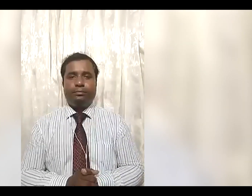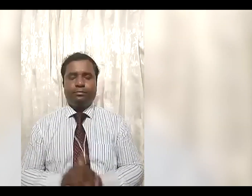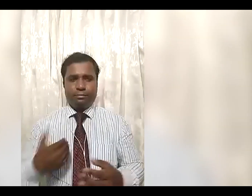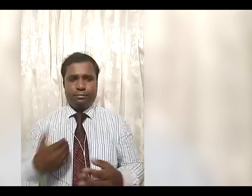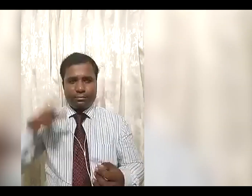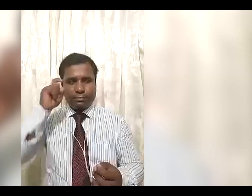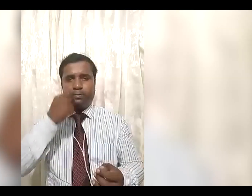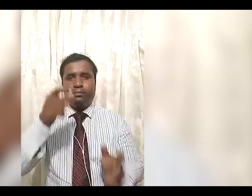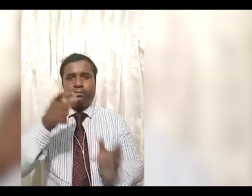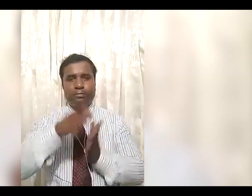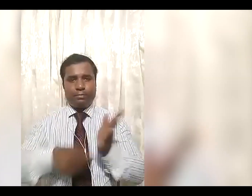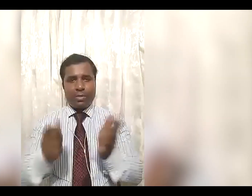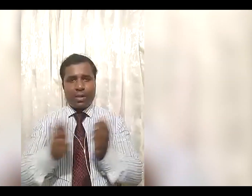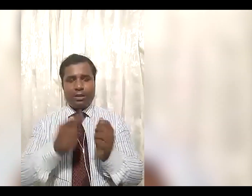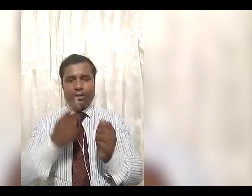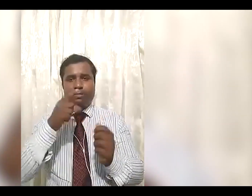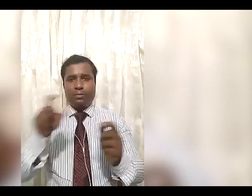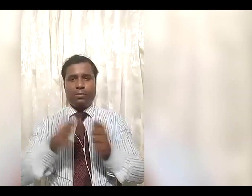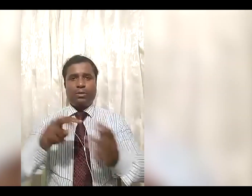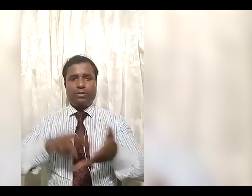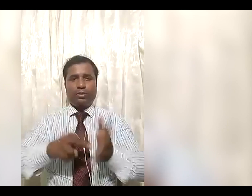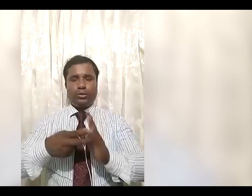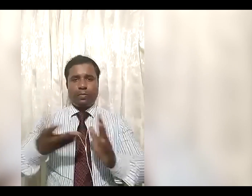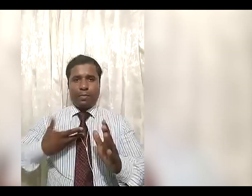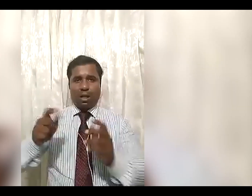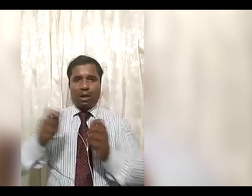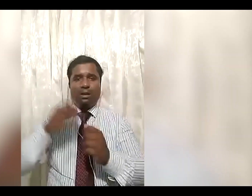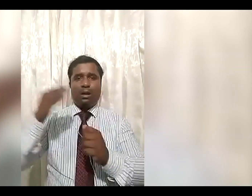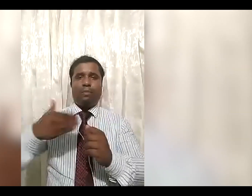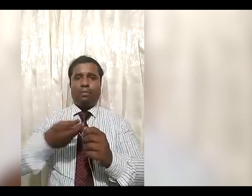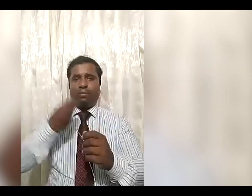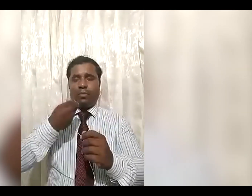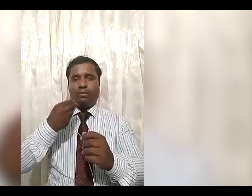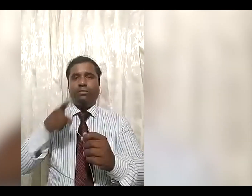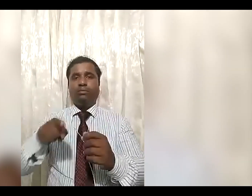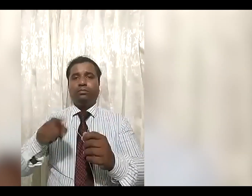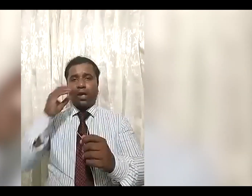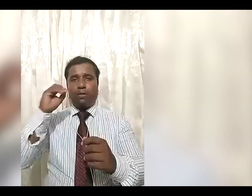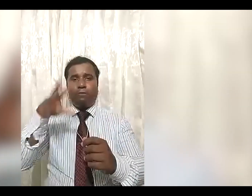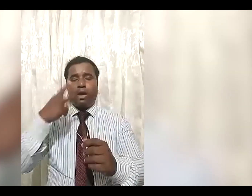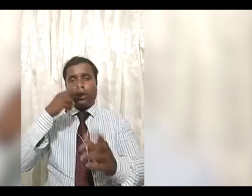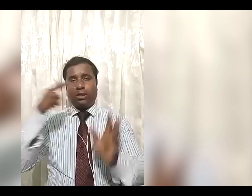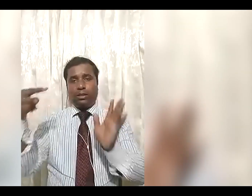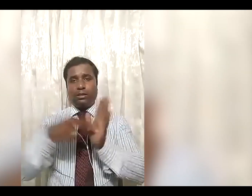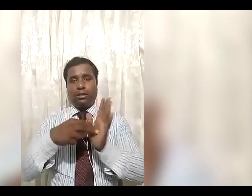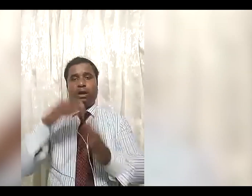going to be much more engaged in the Parliament of Bangladesh. There's a lot of focus, and rightly so, in terms